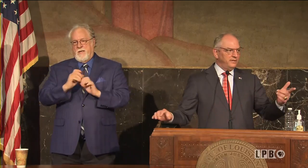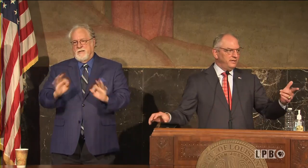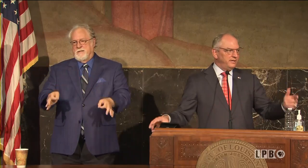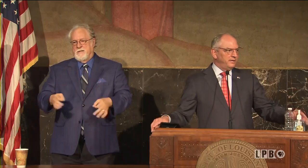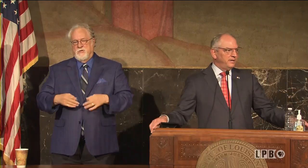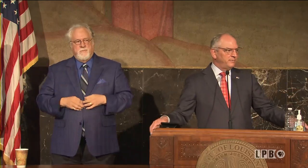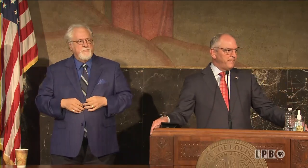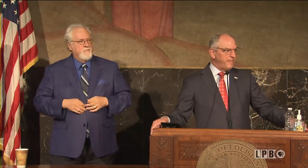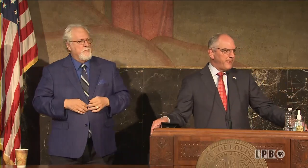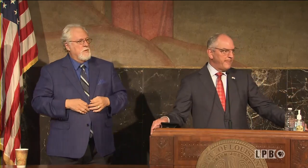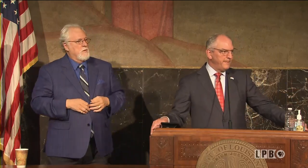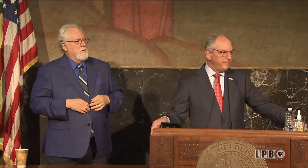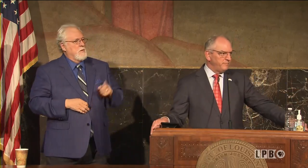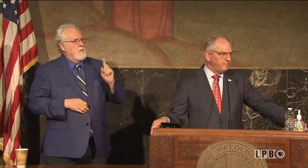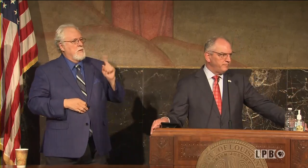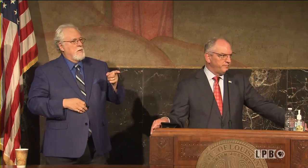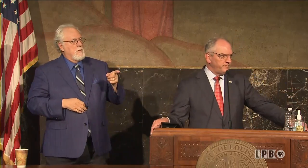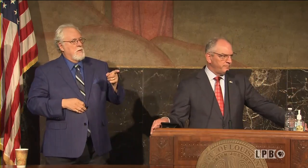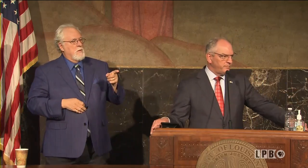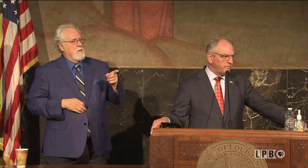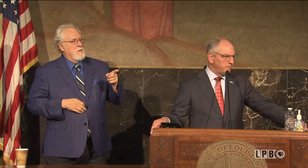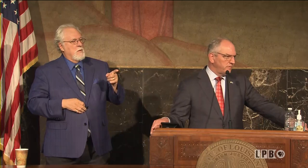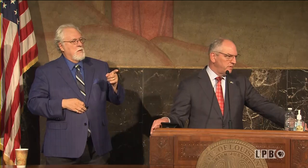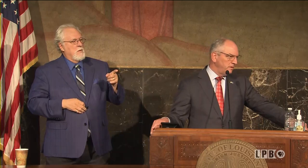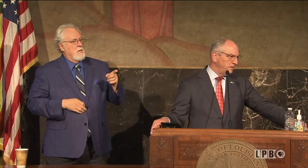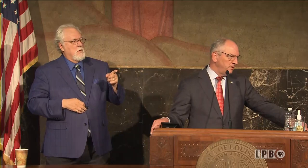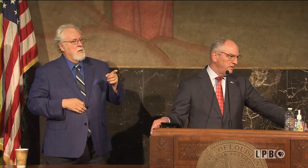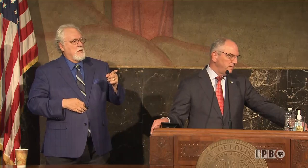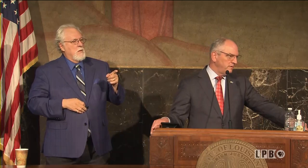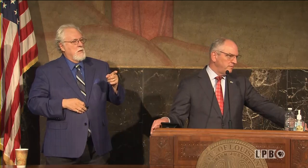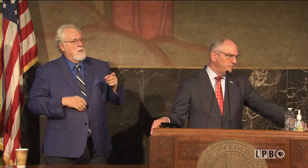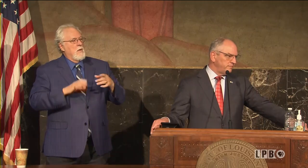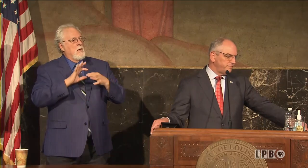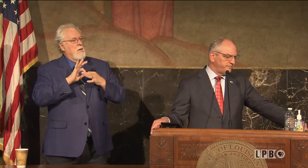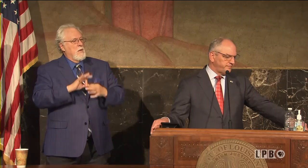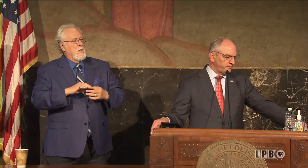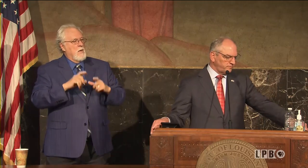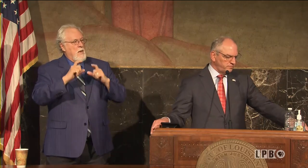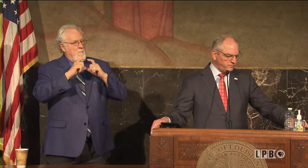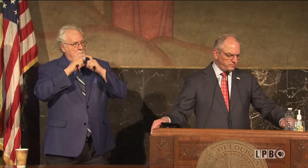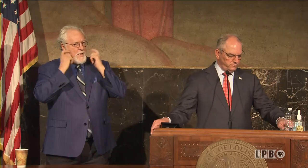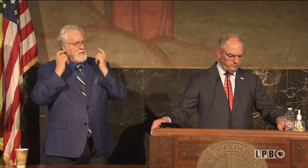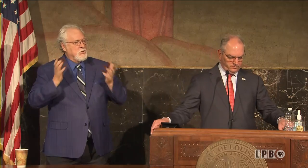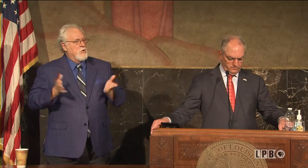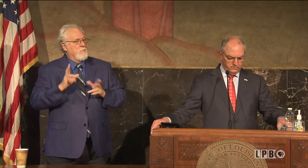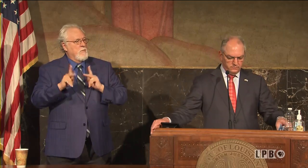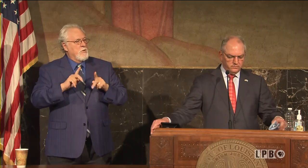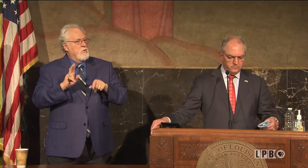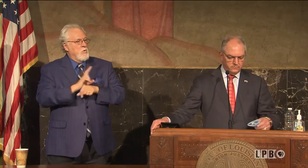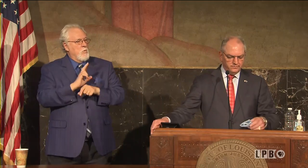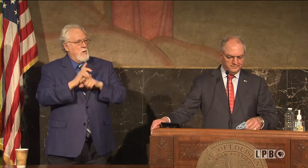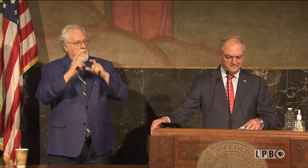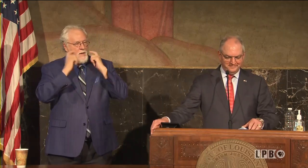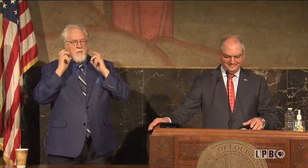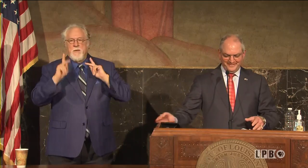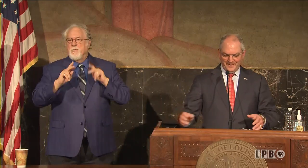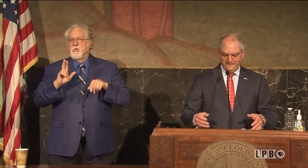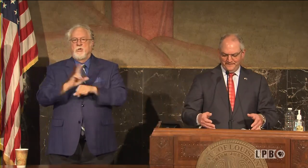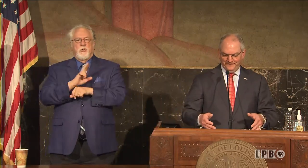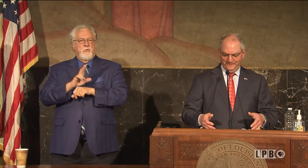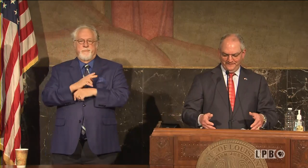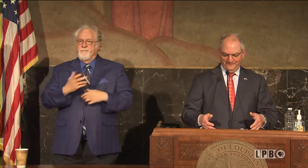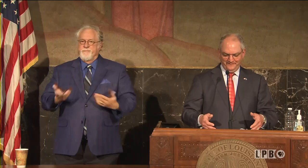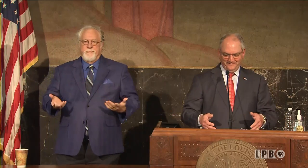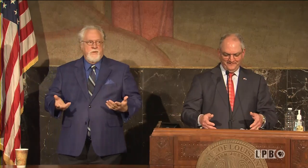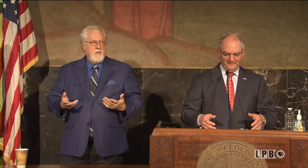decision. Yes, ma'am. In terms of masks, you obviously have been encouraging people, and obviously a lot of people don't wear them,